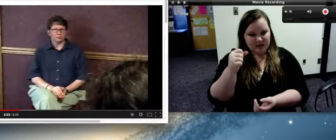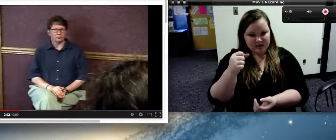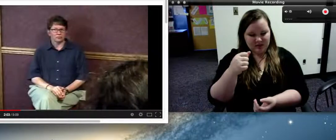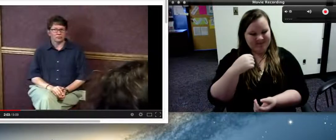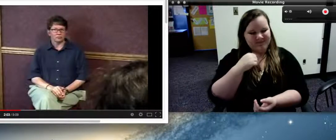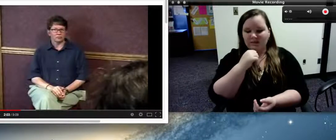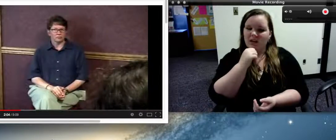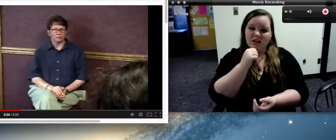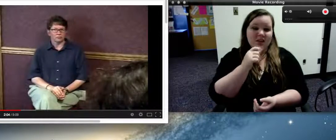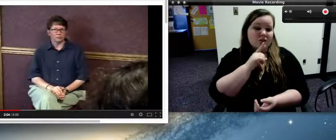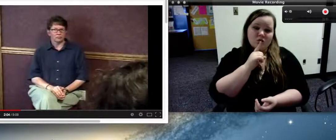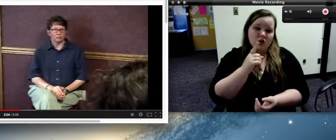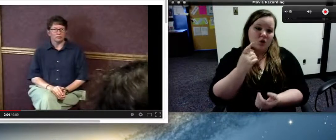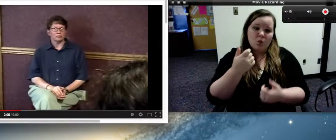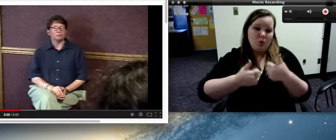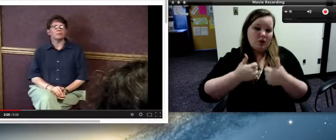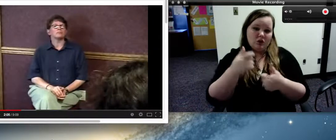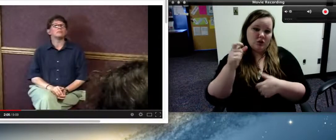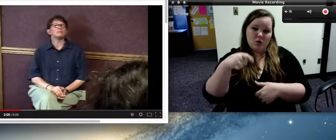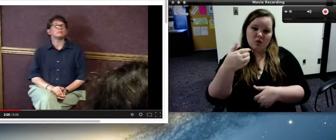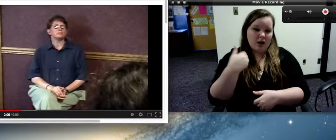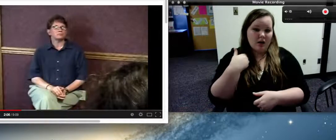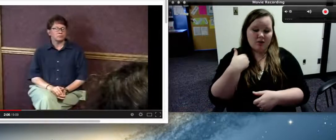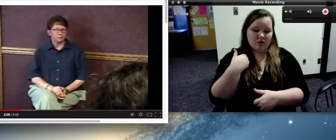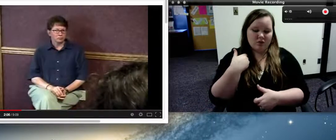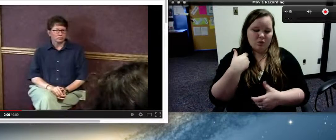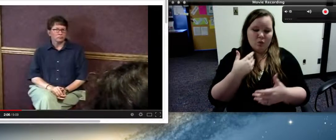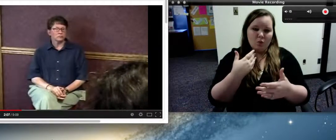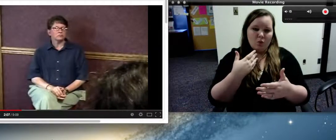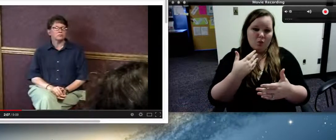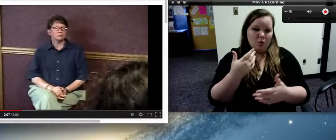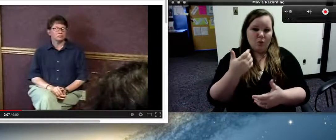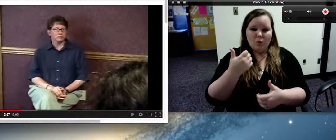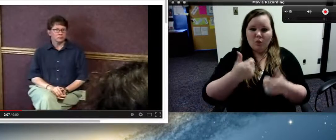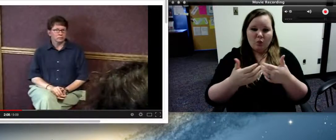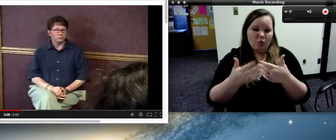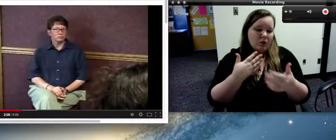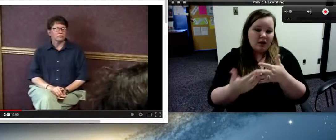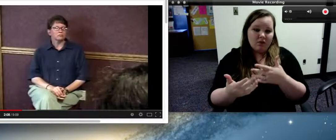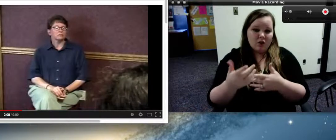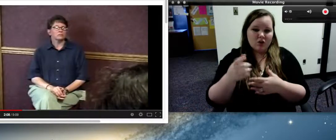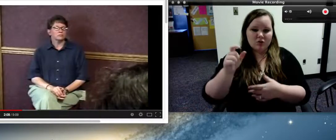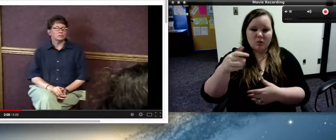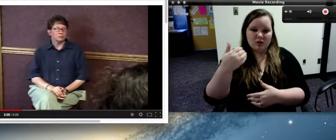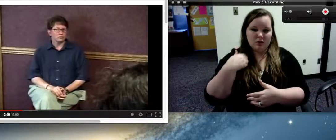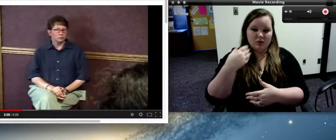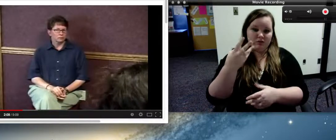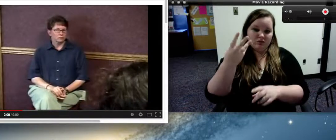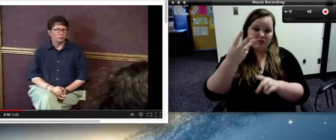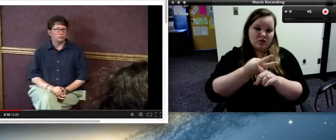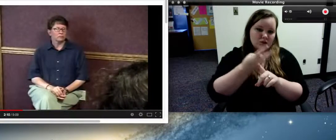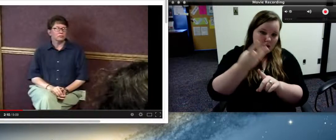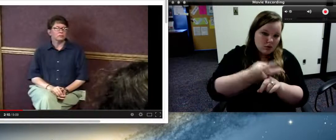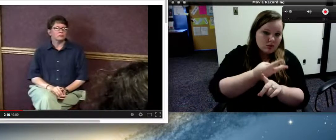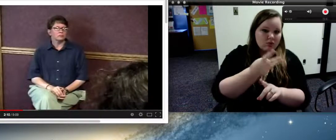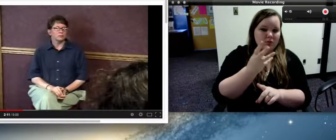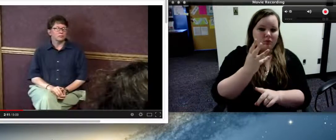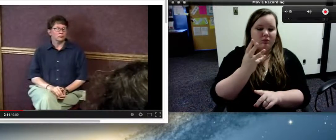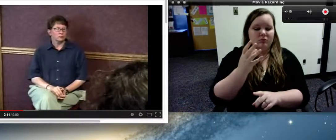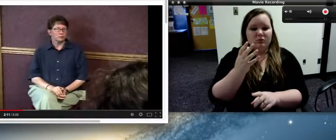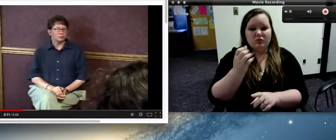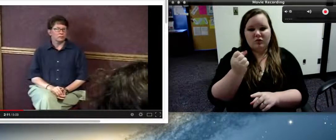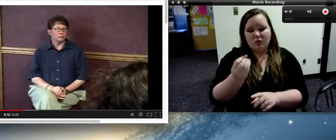get. It's just whatever it is that you're supposed to get, like every 6 months or something like that. I think she's just due. So I wanted to